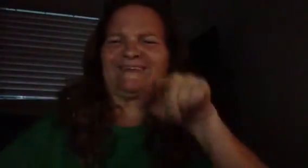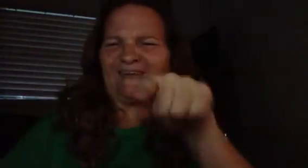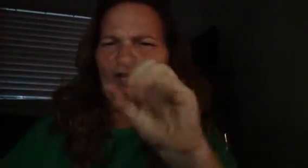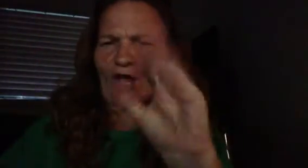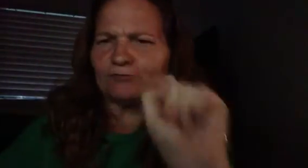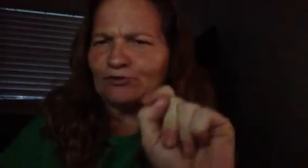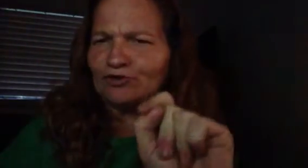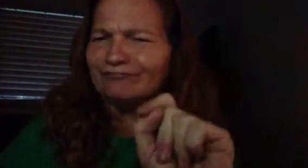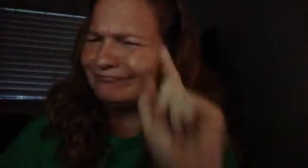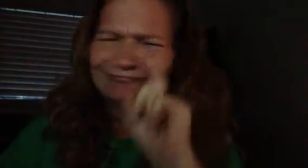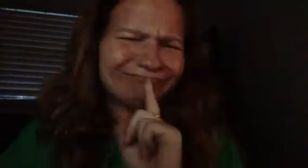I'm